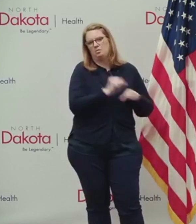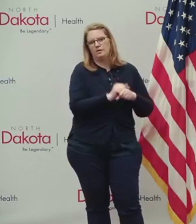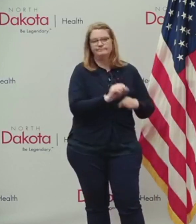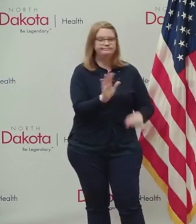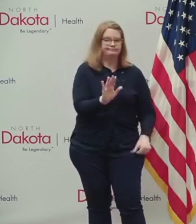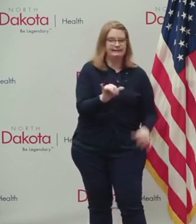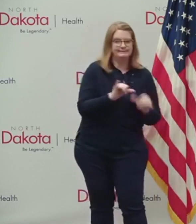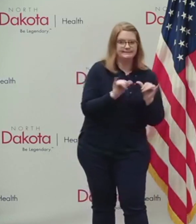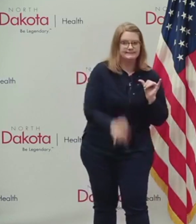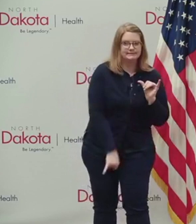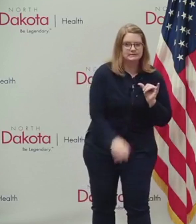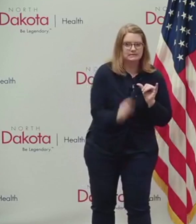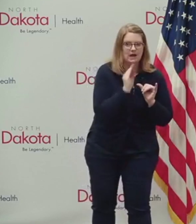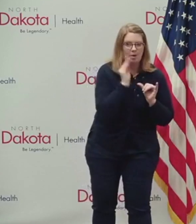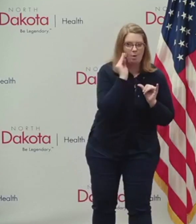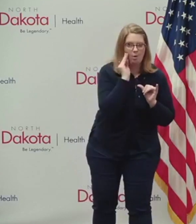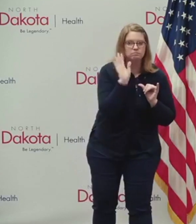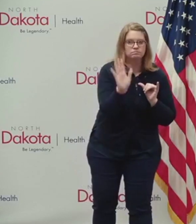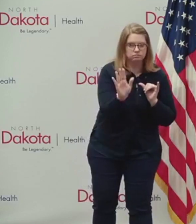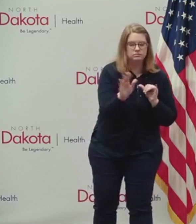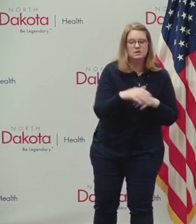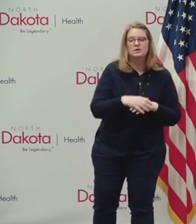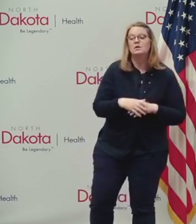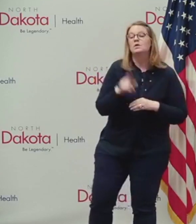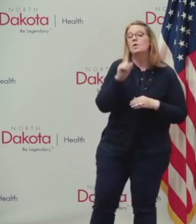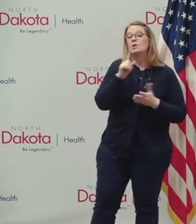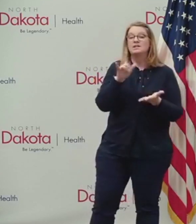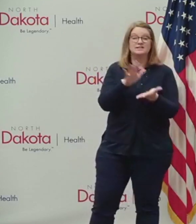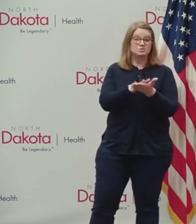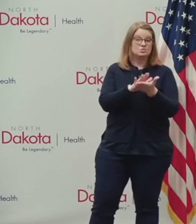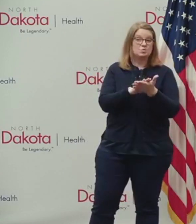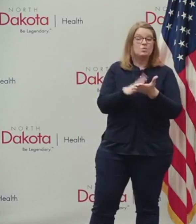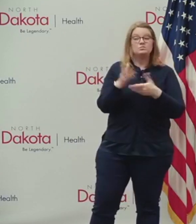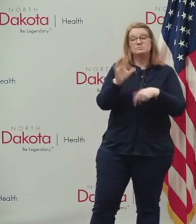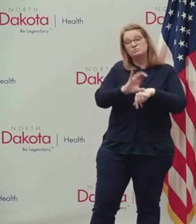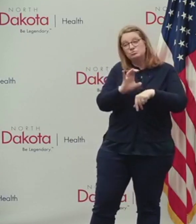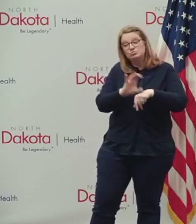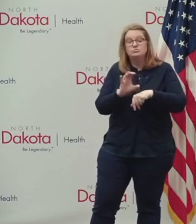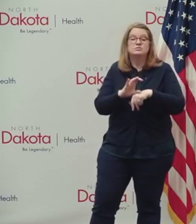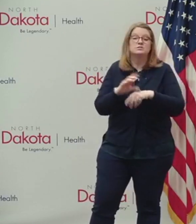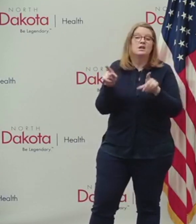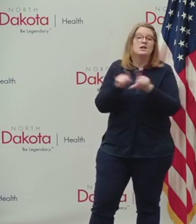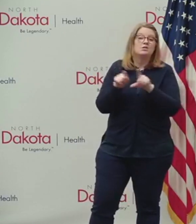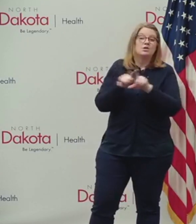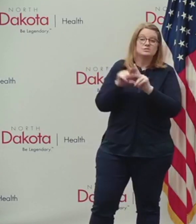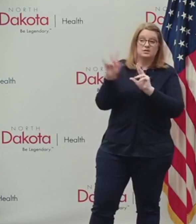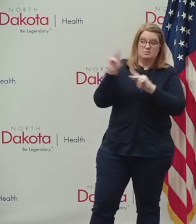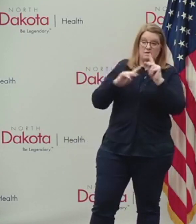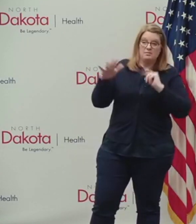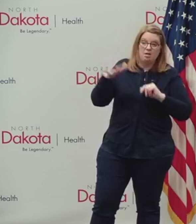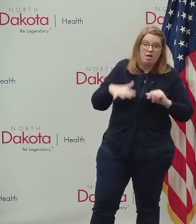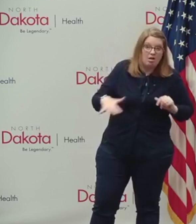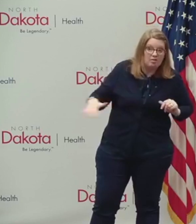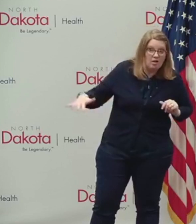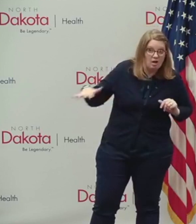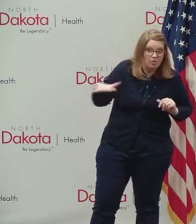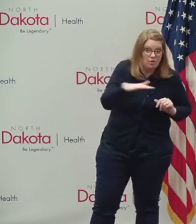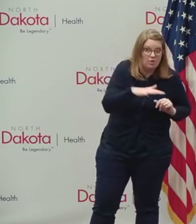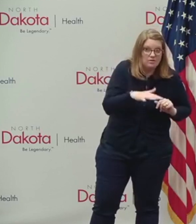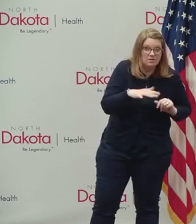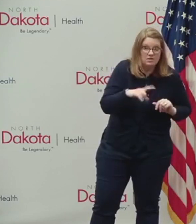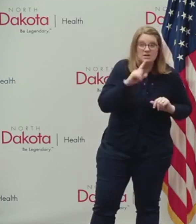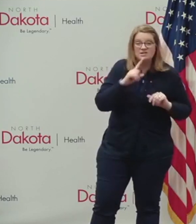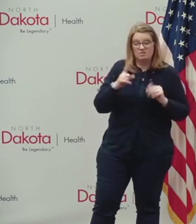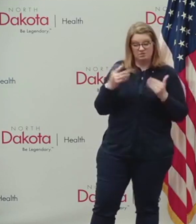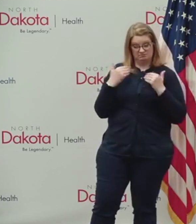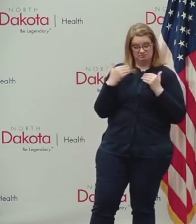certainly grateful to all the schools, the faith-based leaders, the businesses, and the individuals who continue to make smart